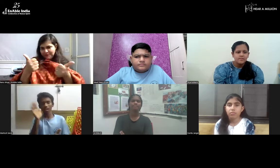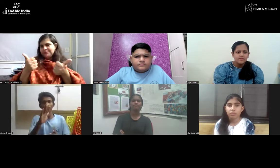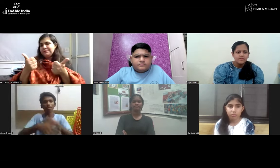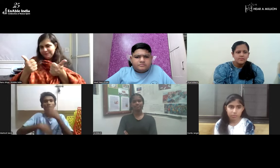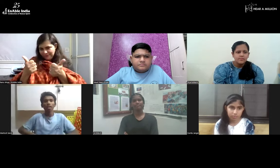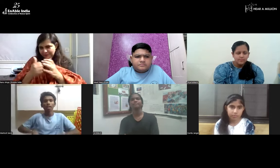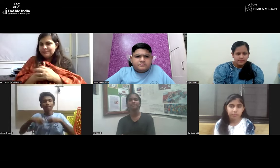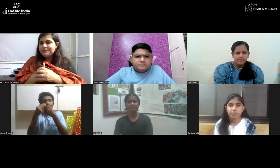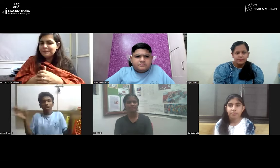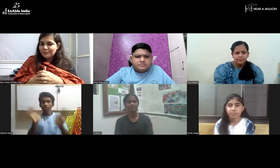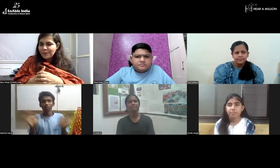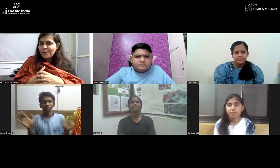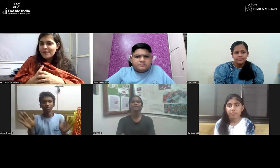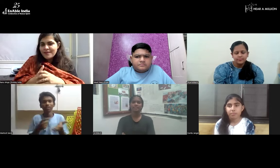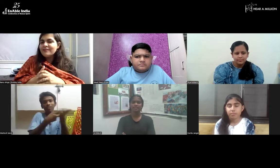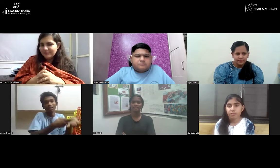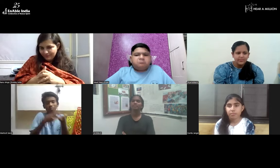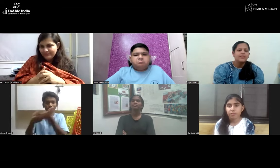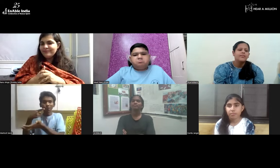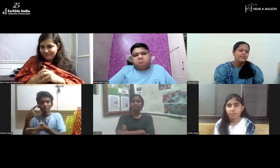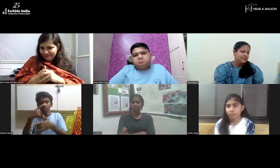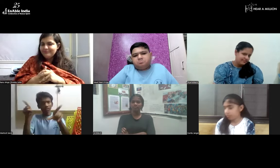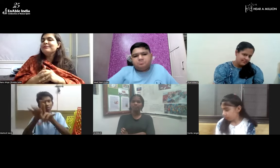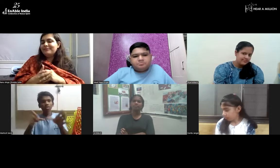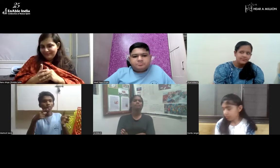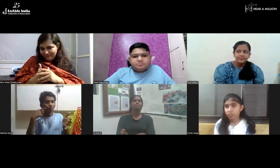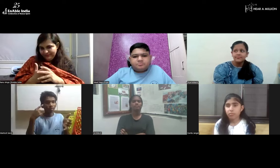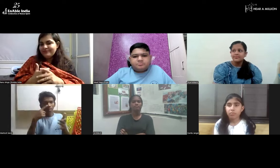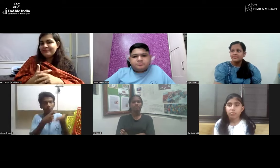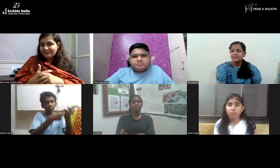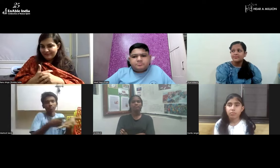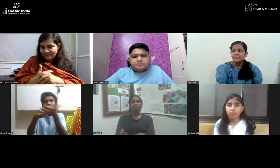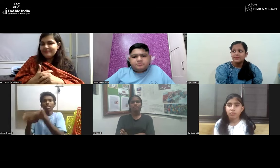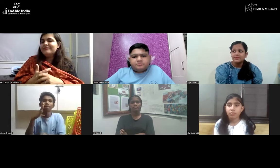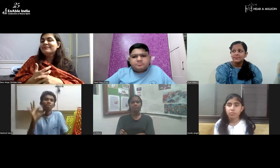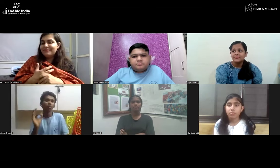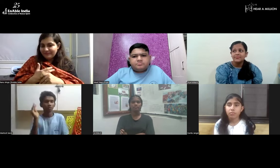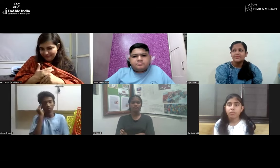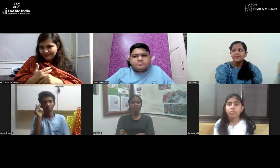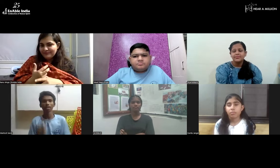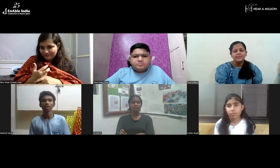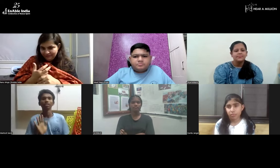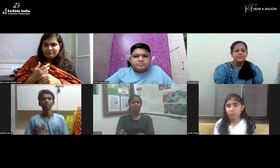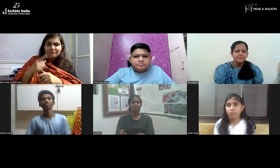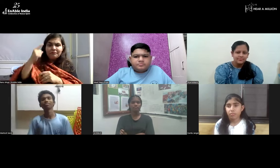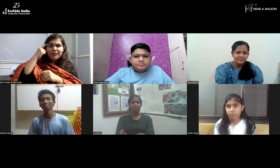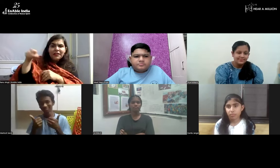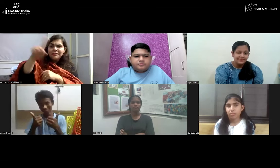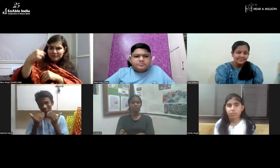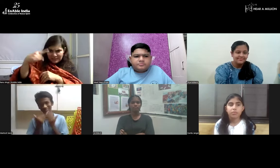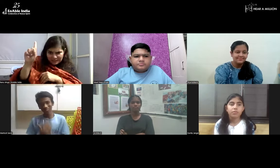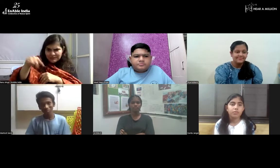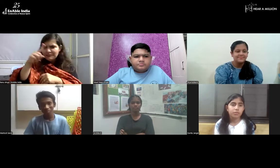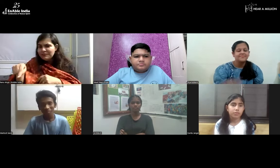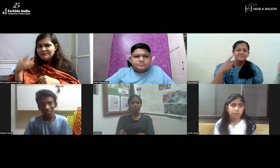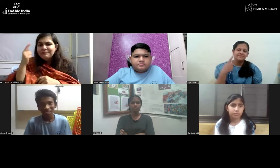So now we have we did question all the five panelists, and what we are done with it. So what's